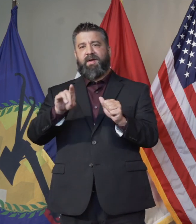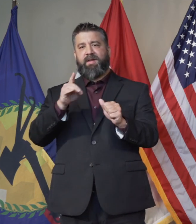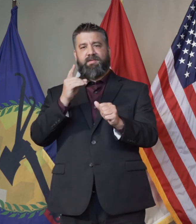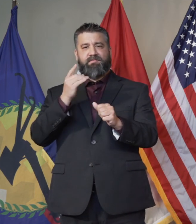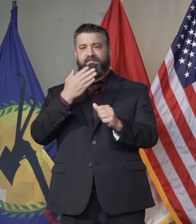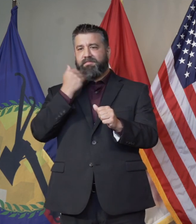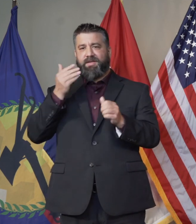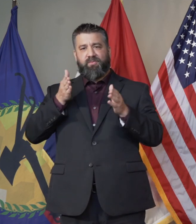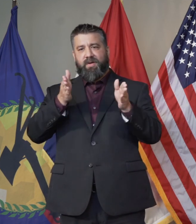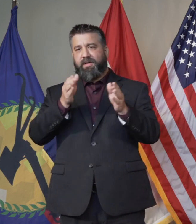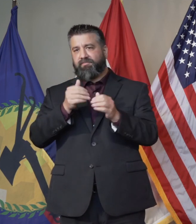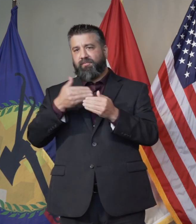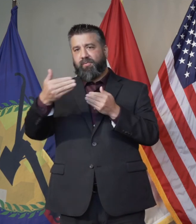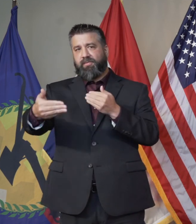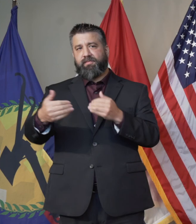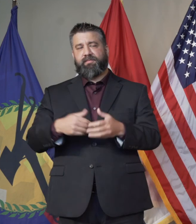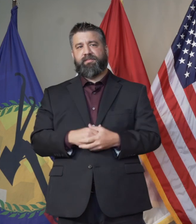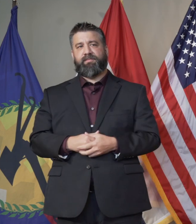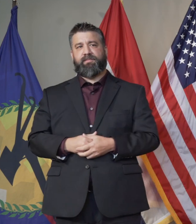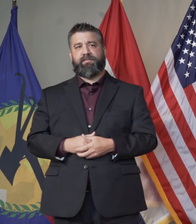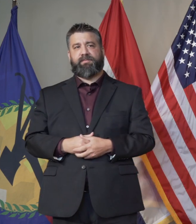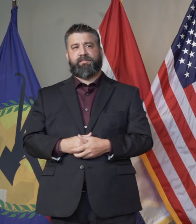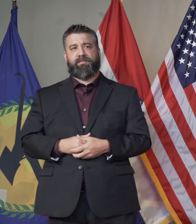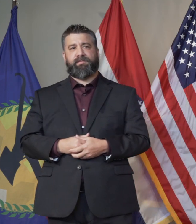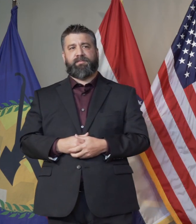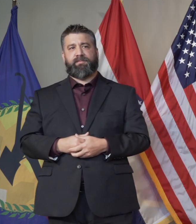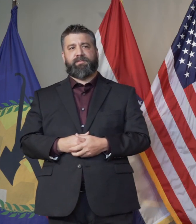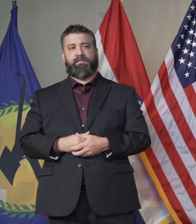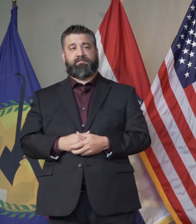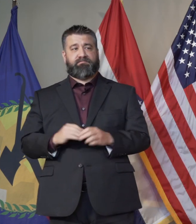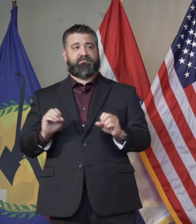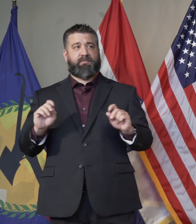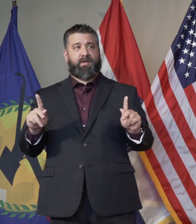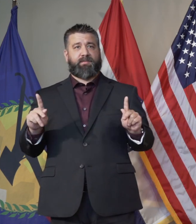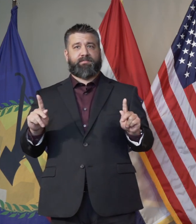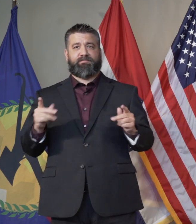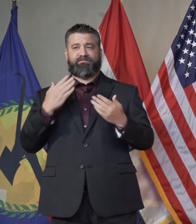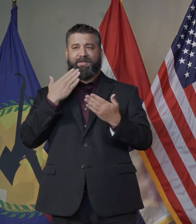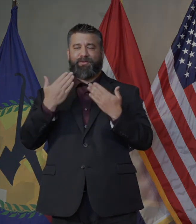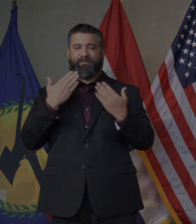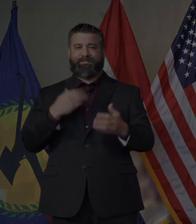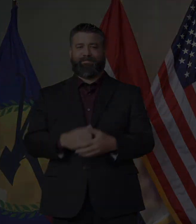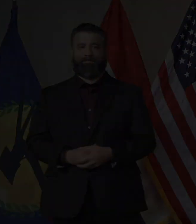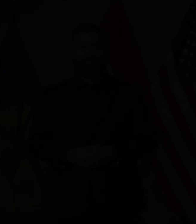Thank you. Okay? Thanks, Thanks. Thank you.